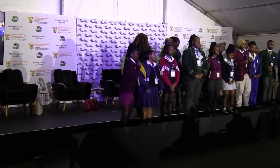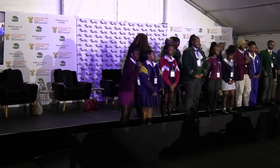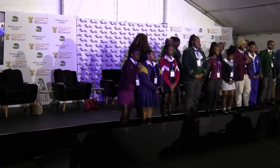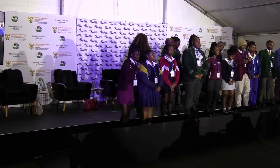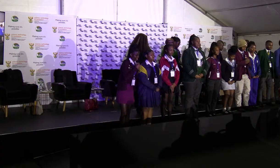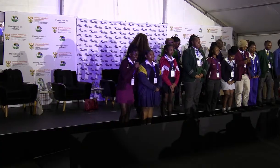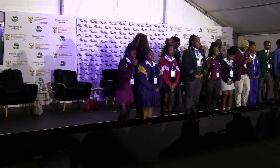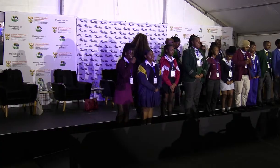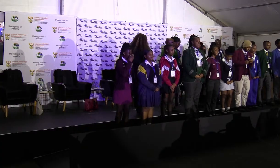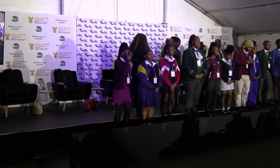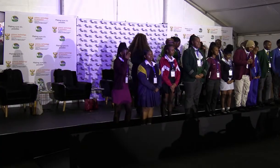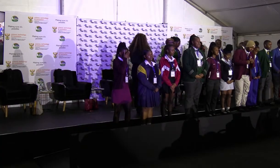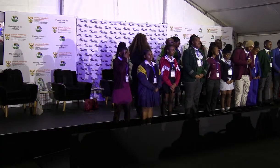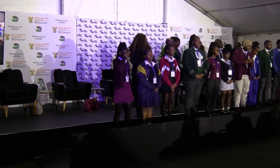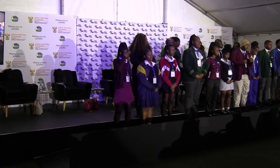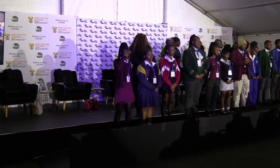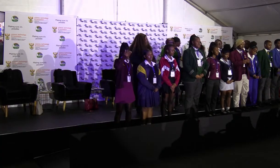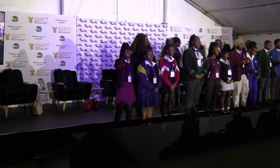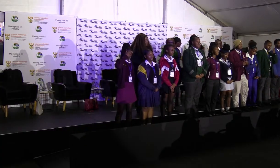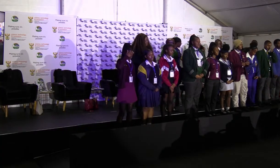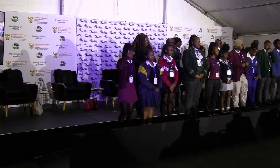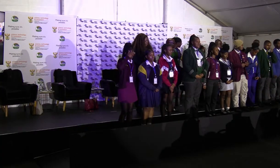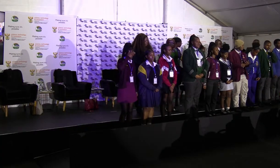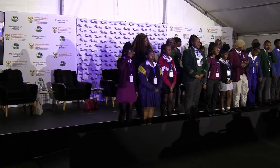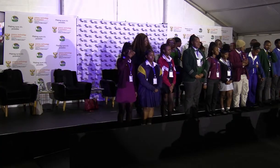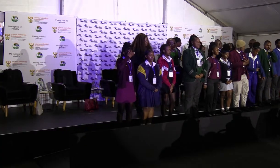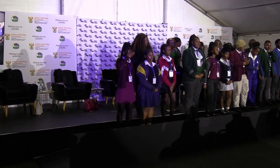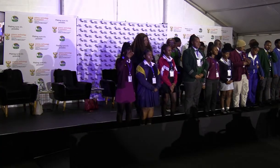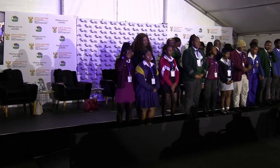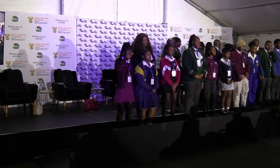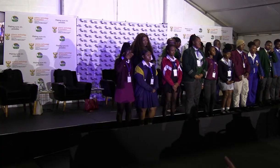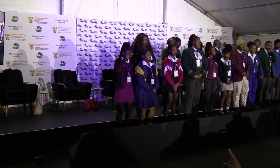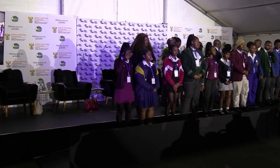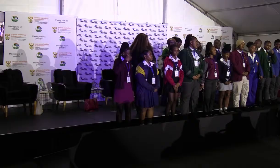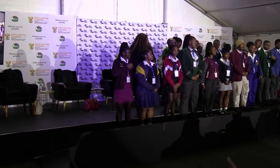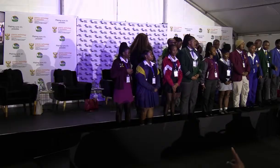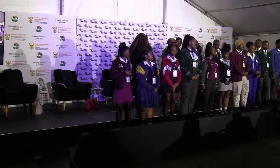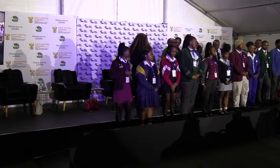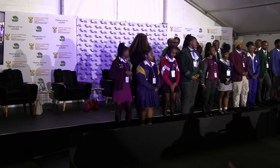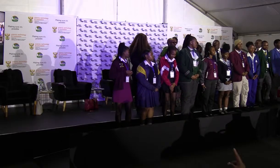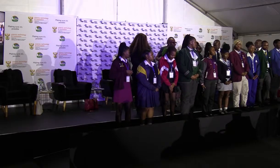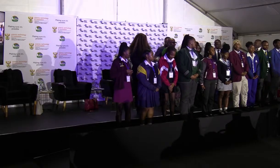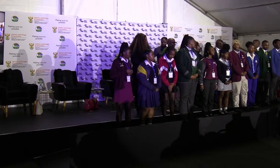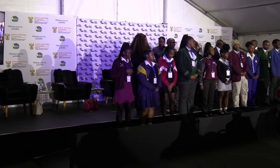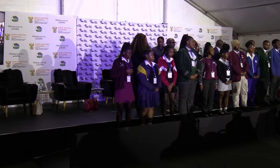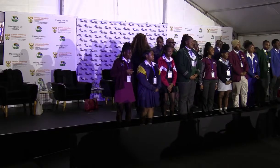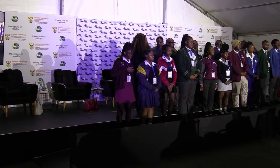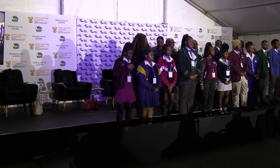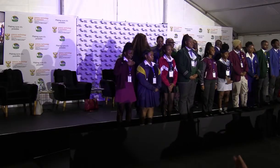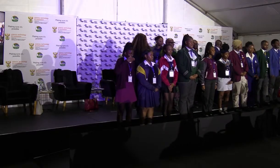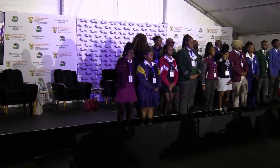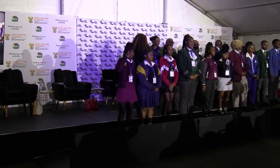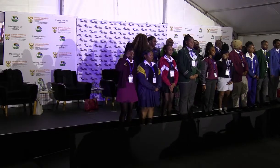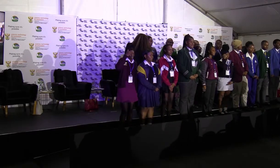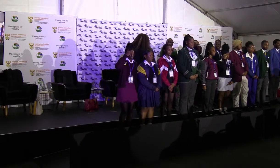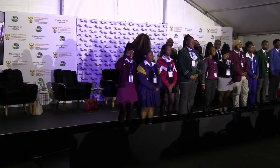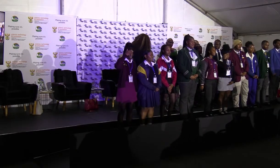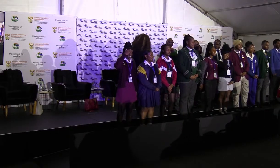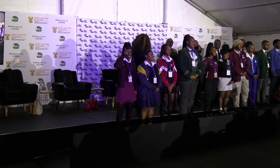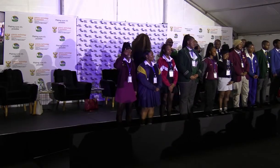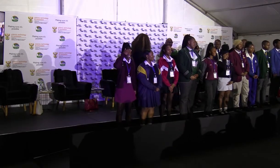Yeah. Nika no minister abaningi. Siphele isithini mo? Yebo mina.